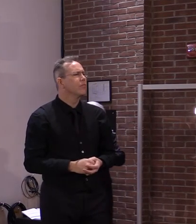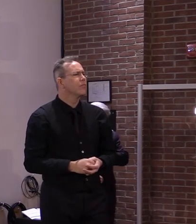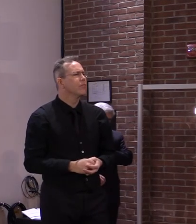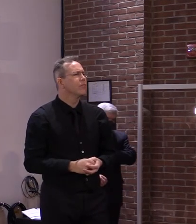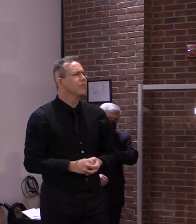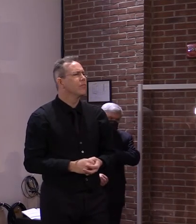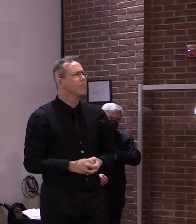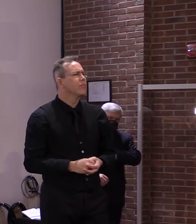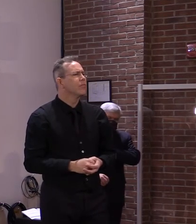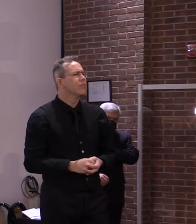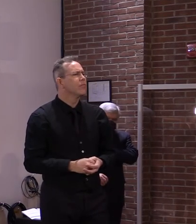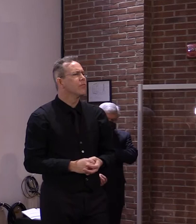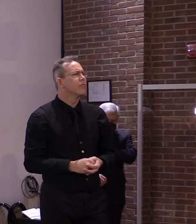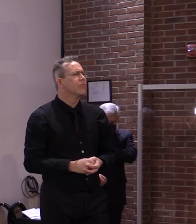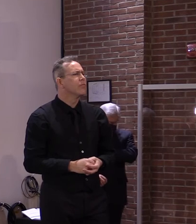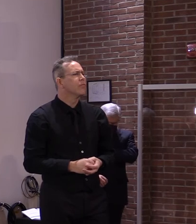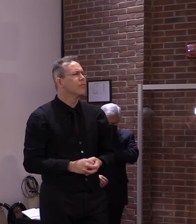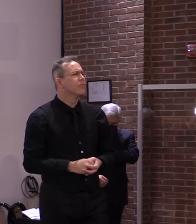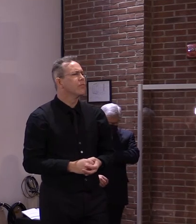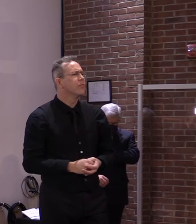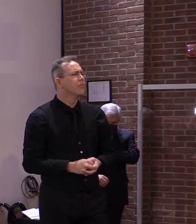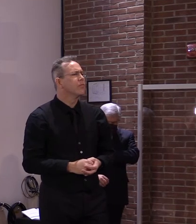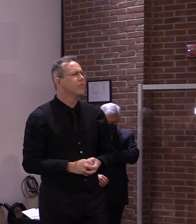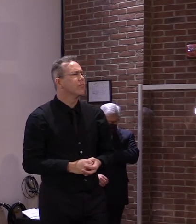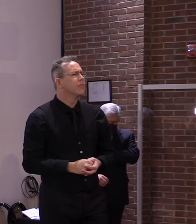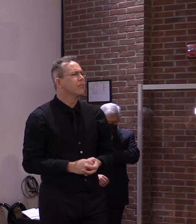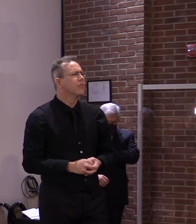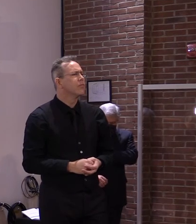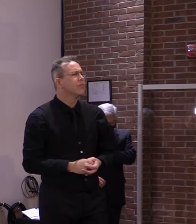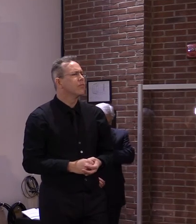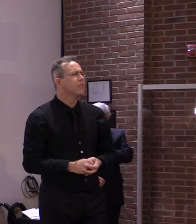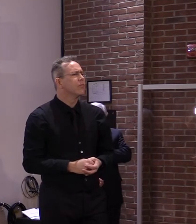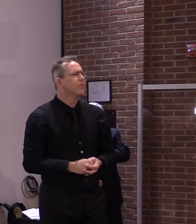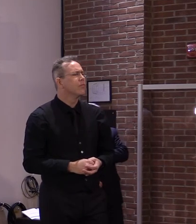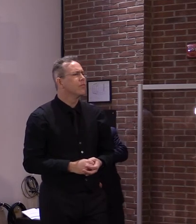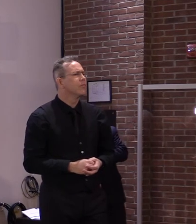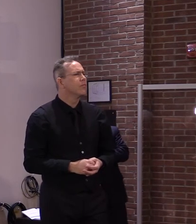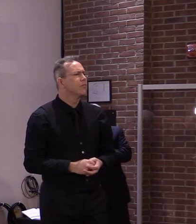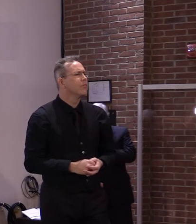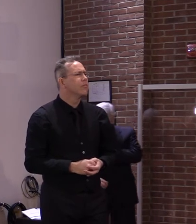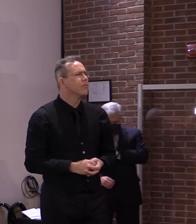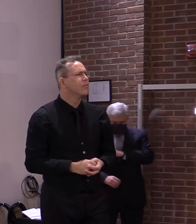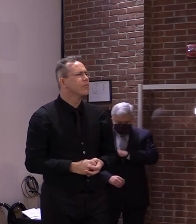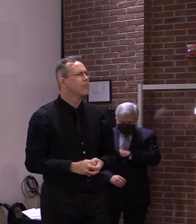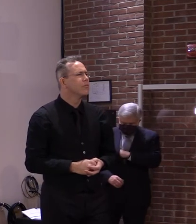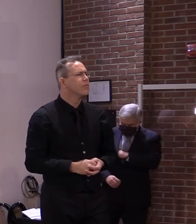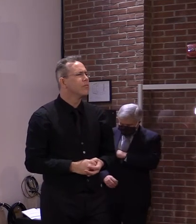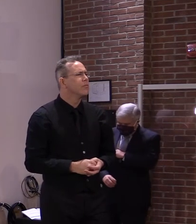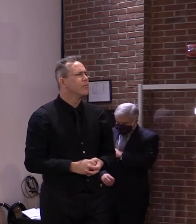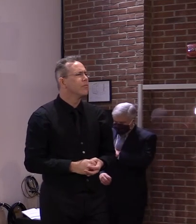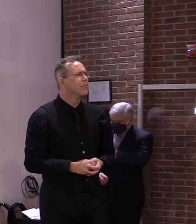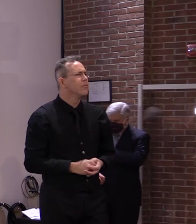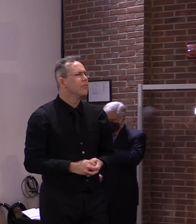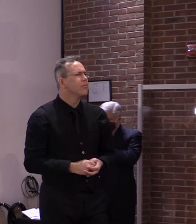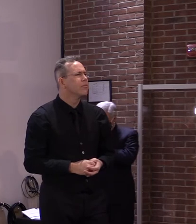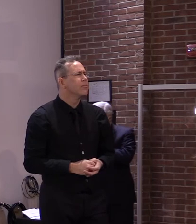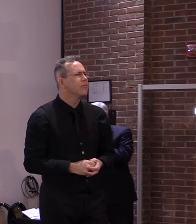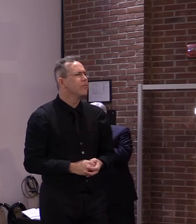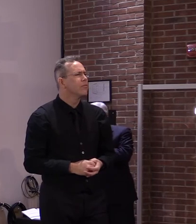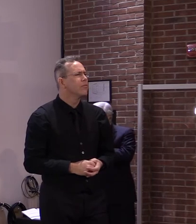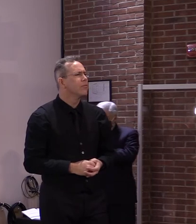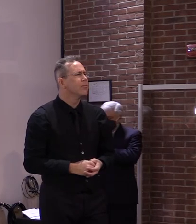the state colleges and the sole reason for the denial was in one case that the student went to rice